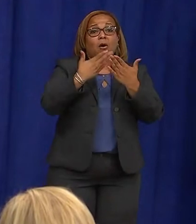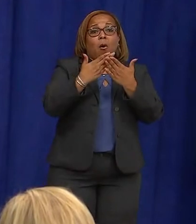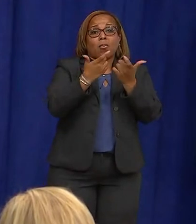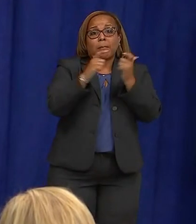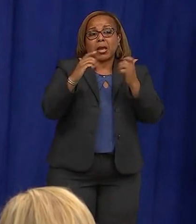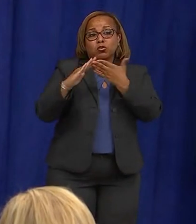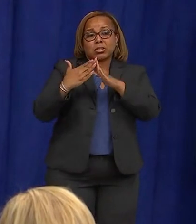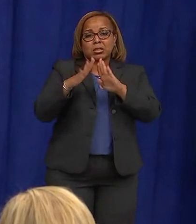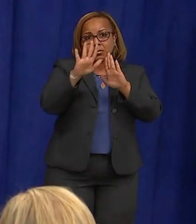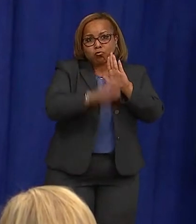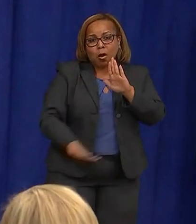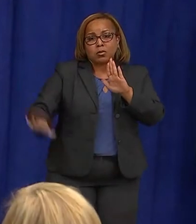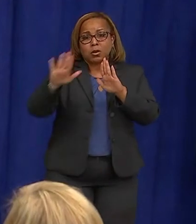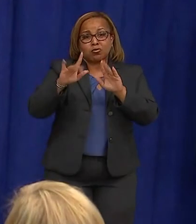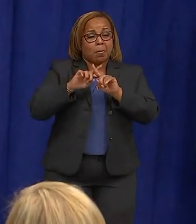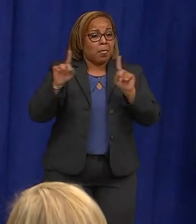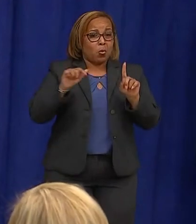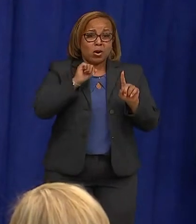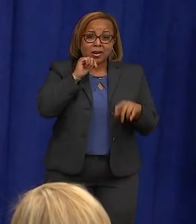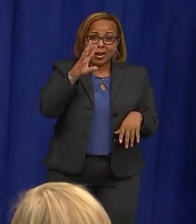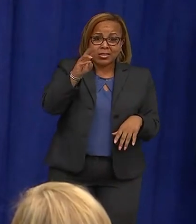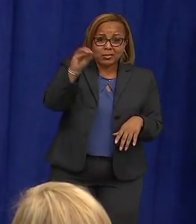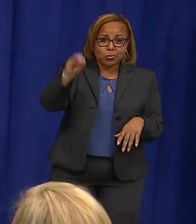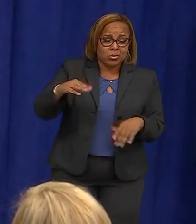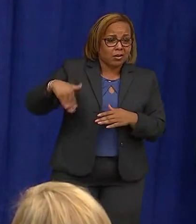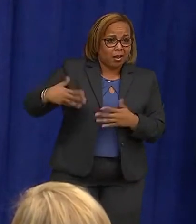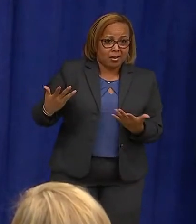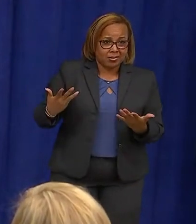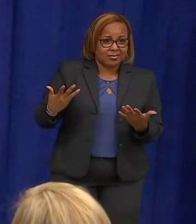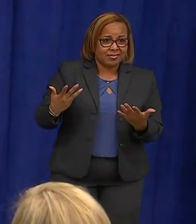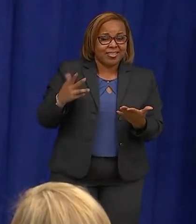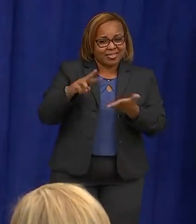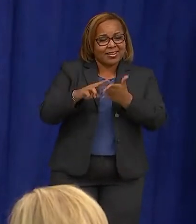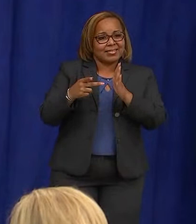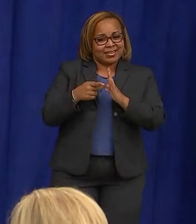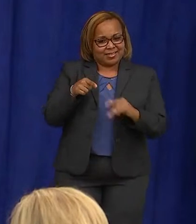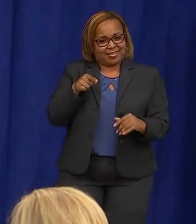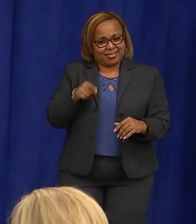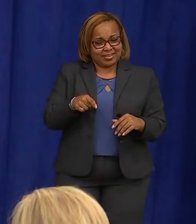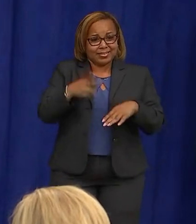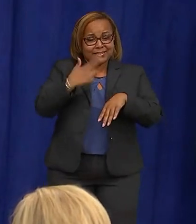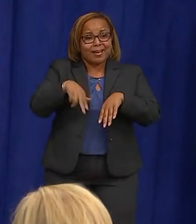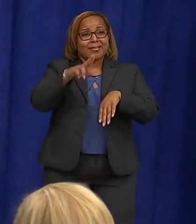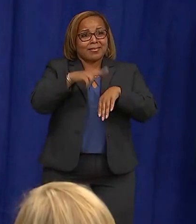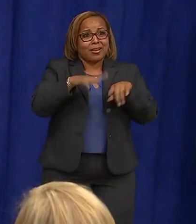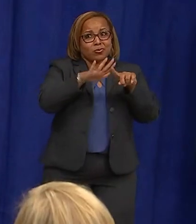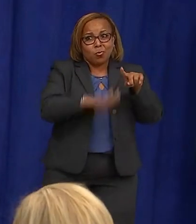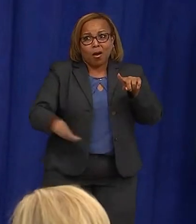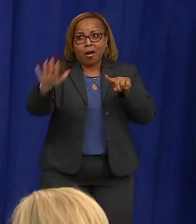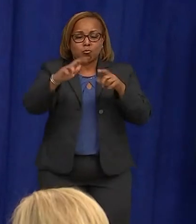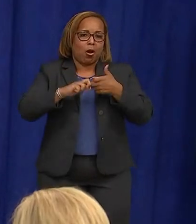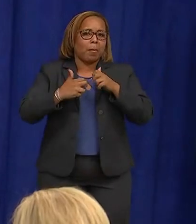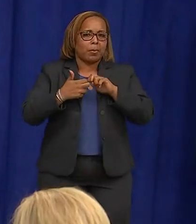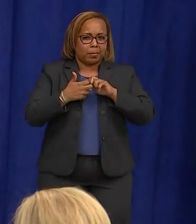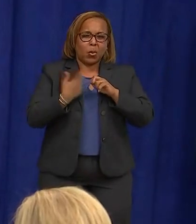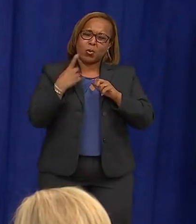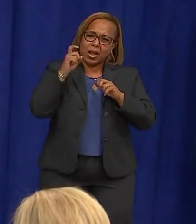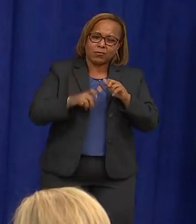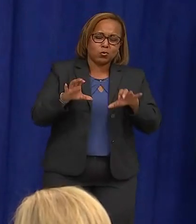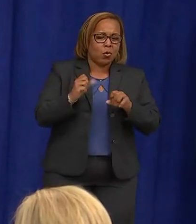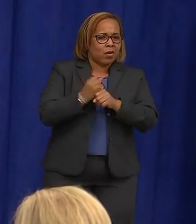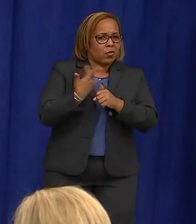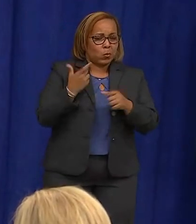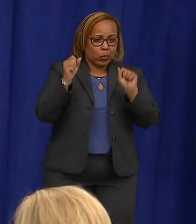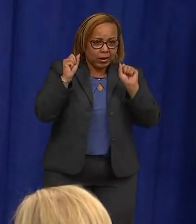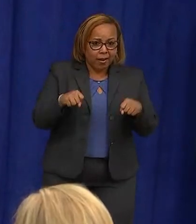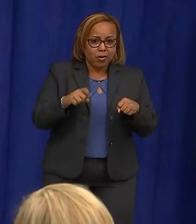cities across the country, but we're not even at 60% yet, which says this is a nationwide problem, and we've got to do everything